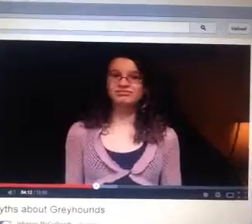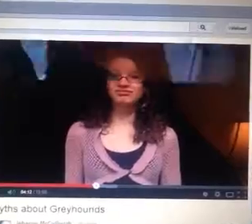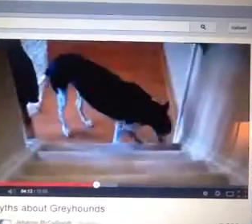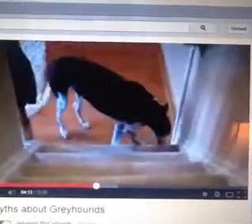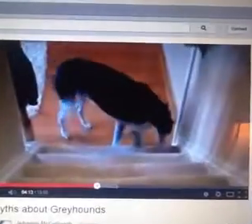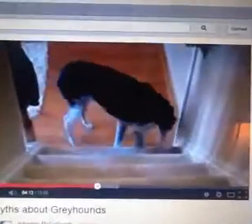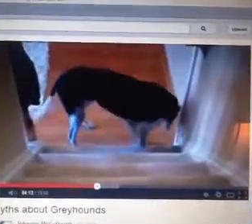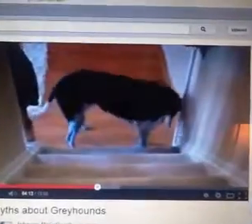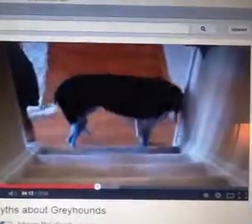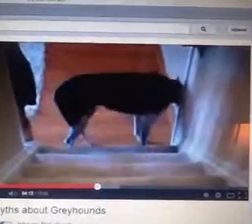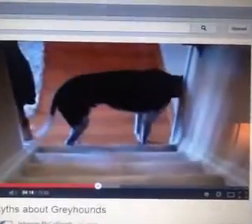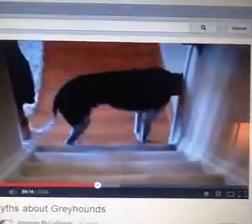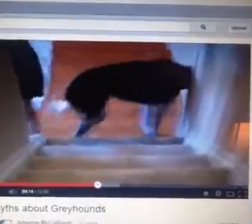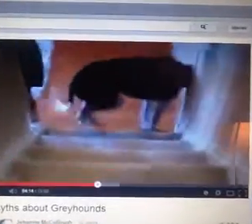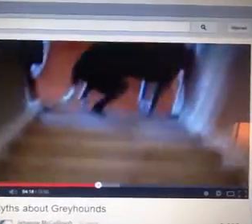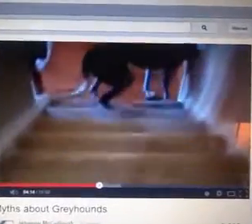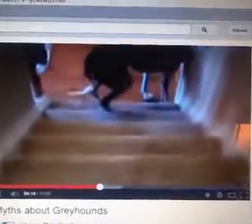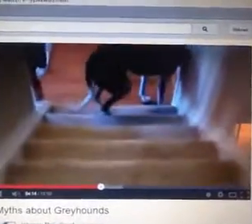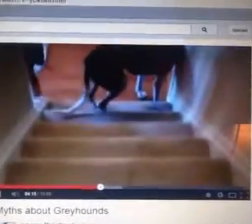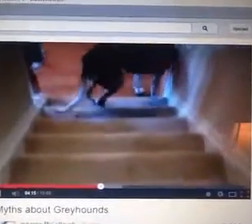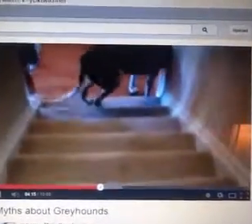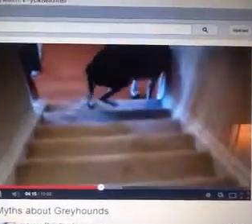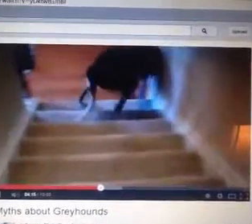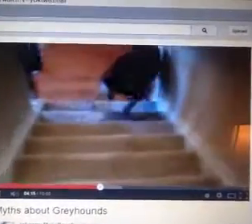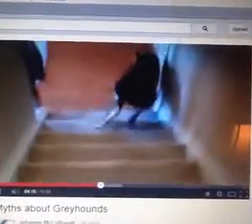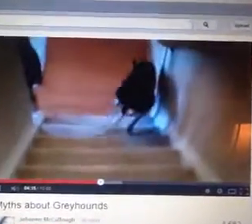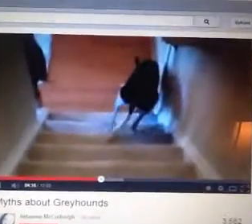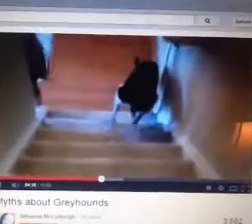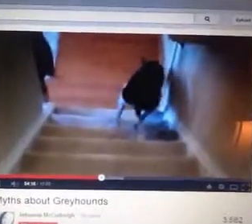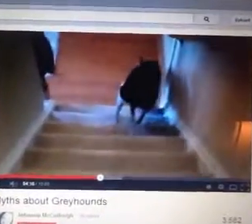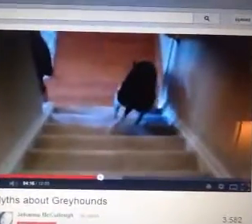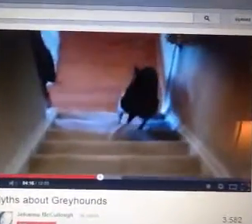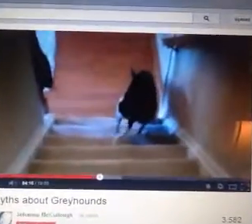They have a competitive life. And it's not abuse.